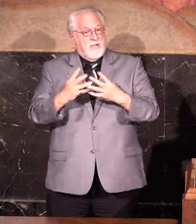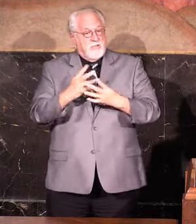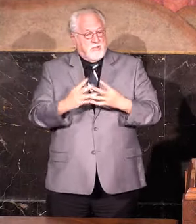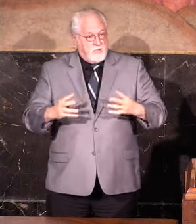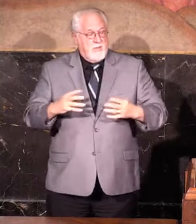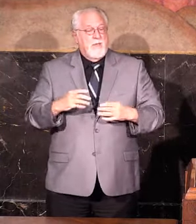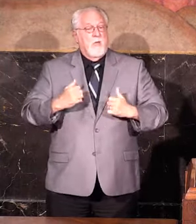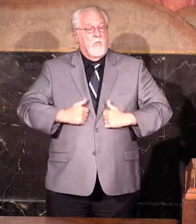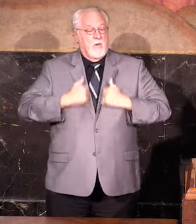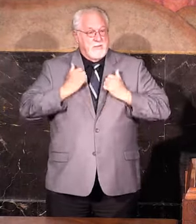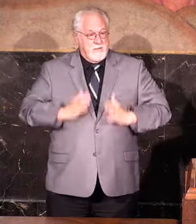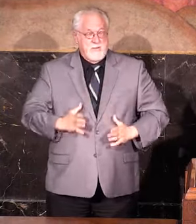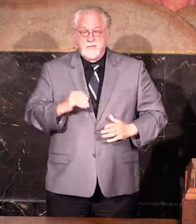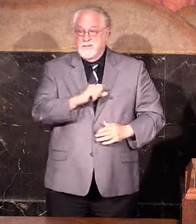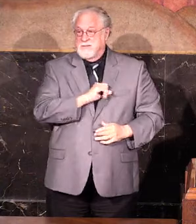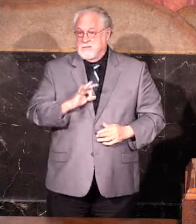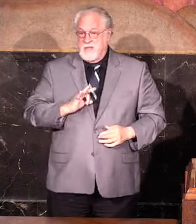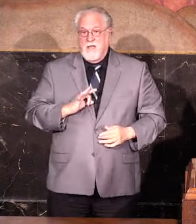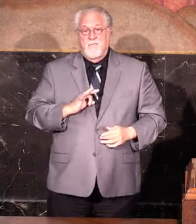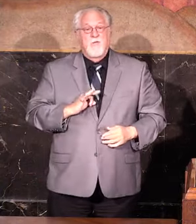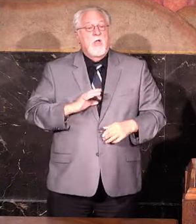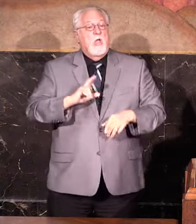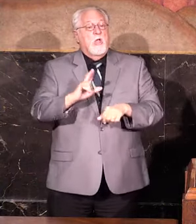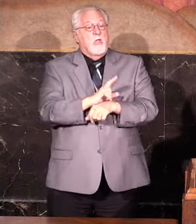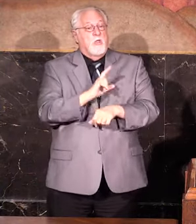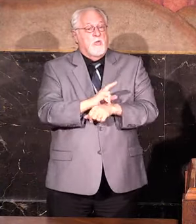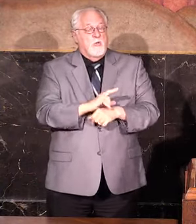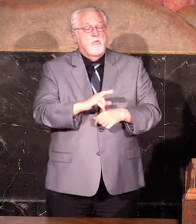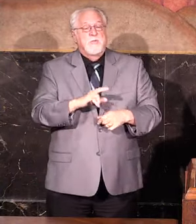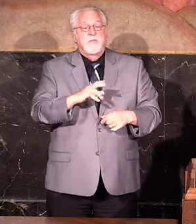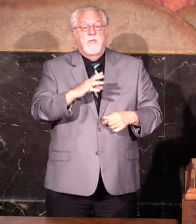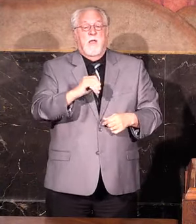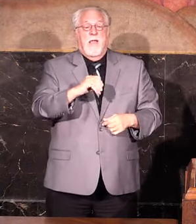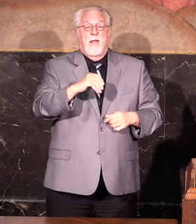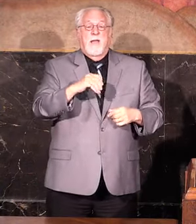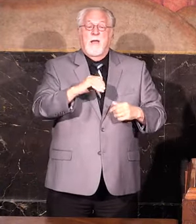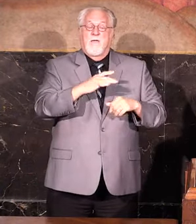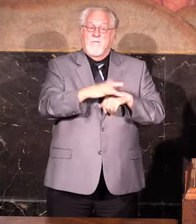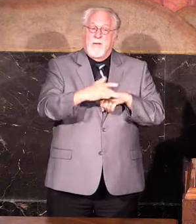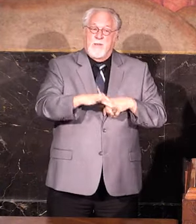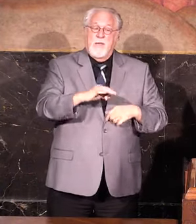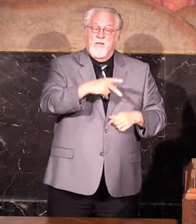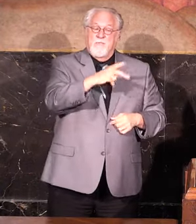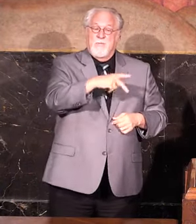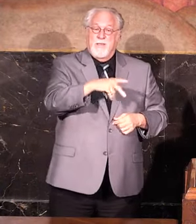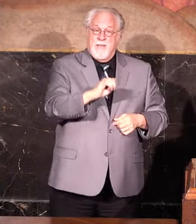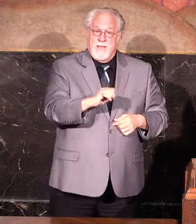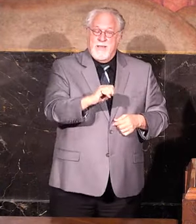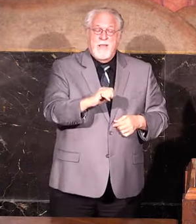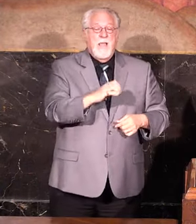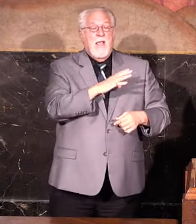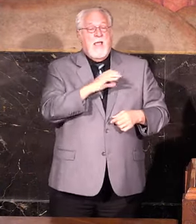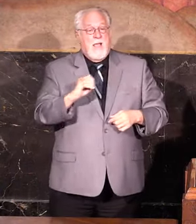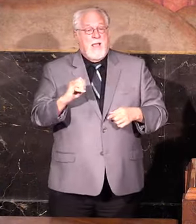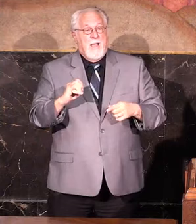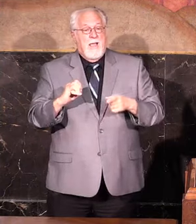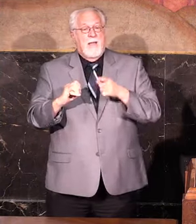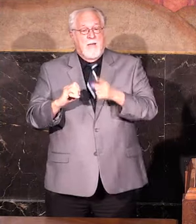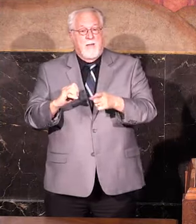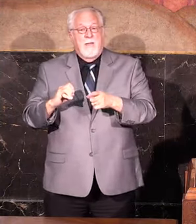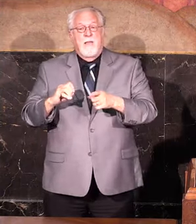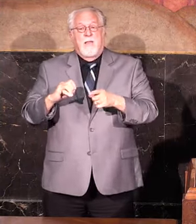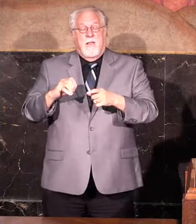and staff, the use and availability of PPE, and a plan for resident grouping based on